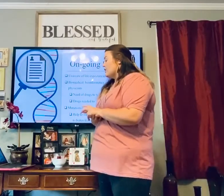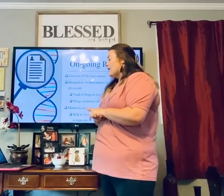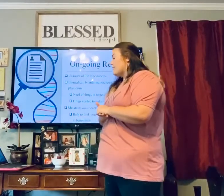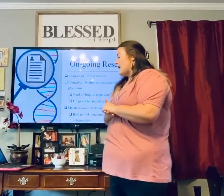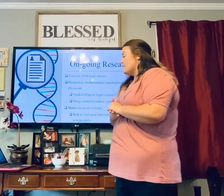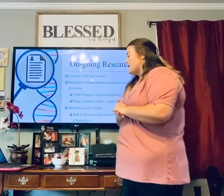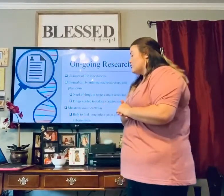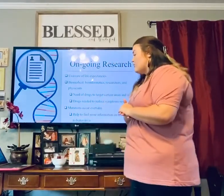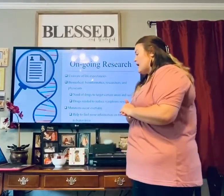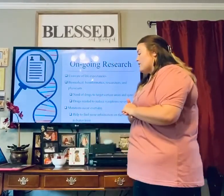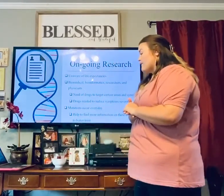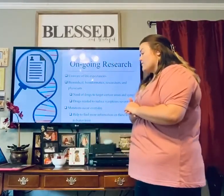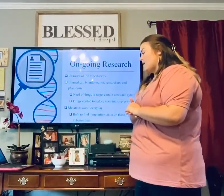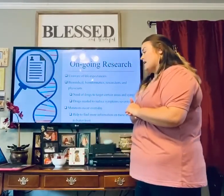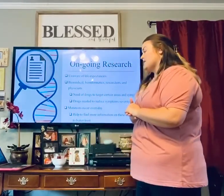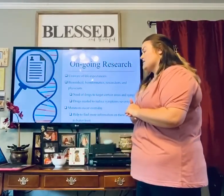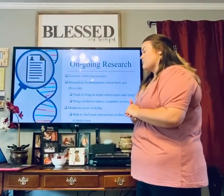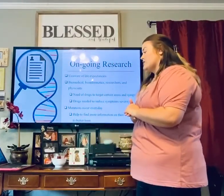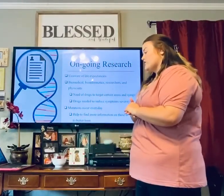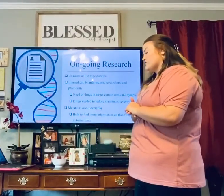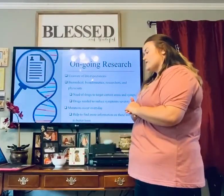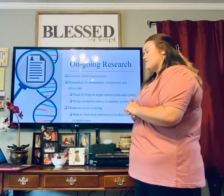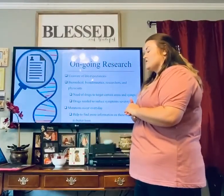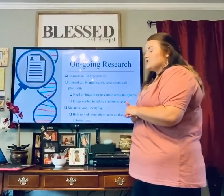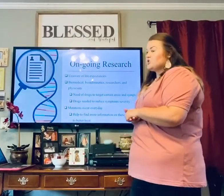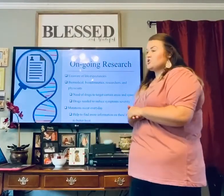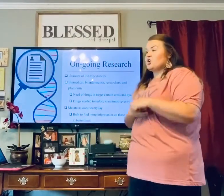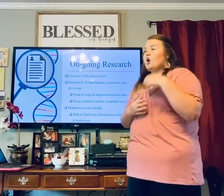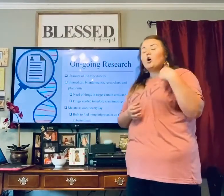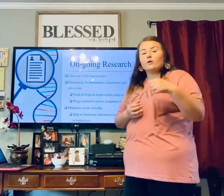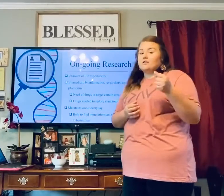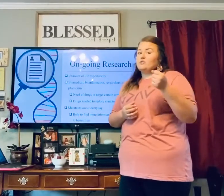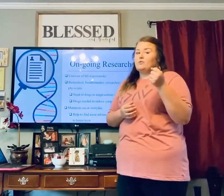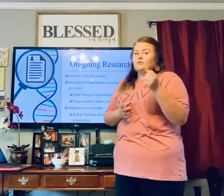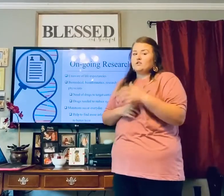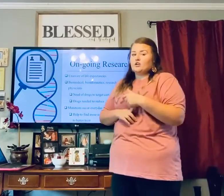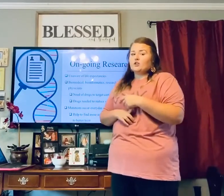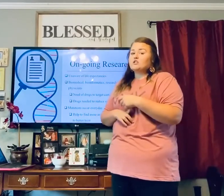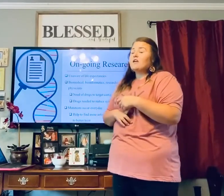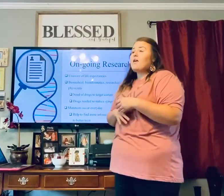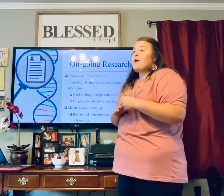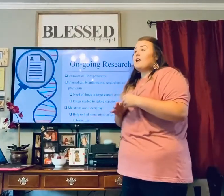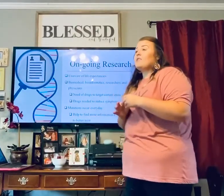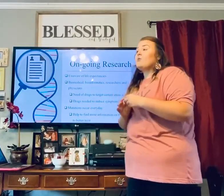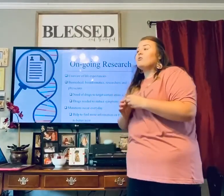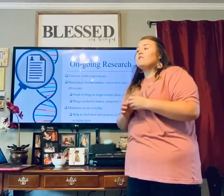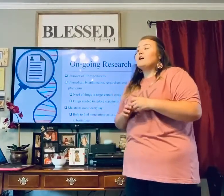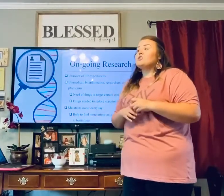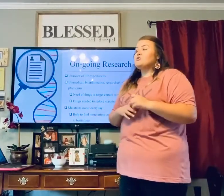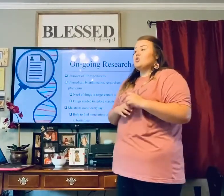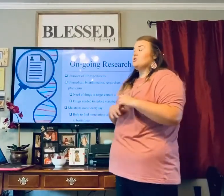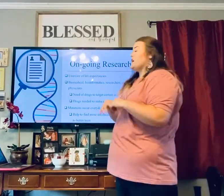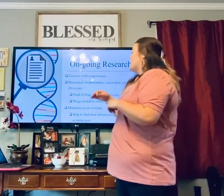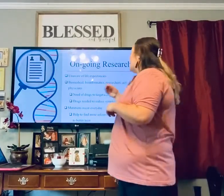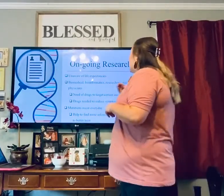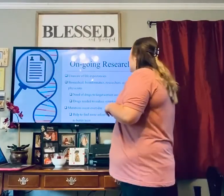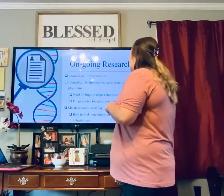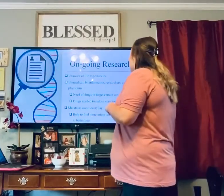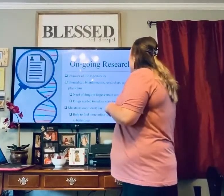lot of bioinformatics researchers and physicians are always doing research, and they want to find a drug that can help